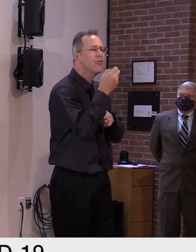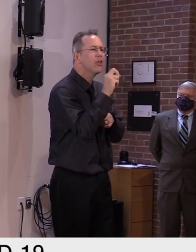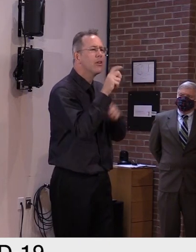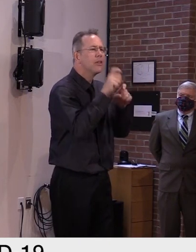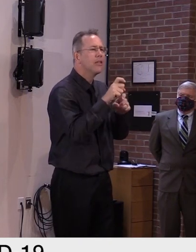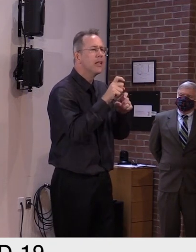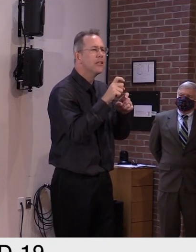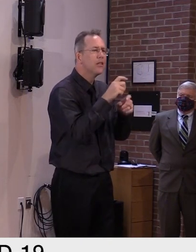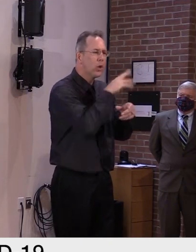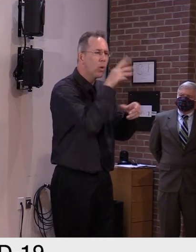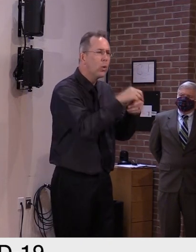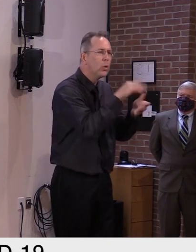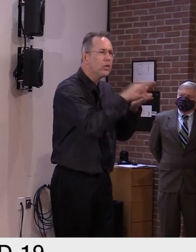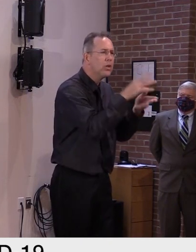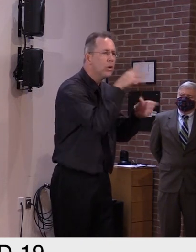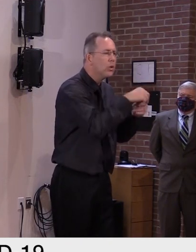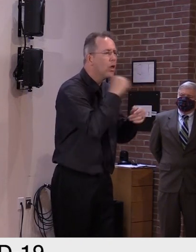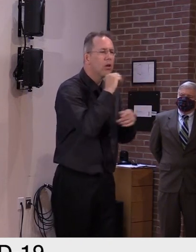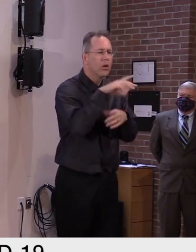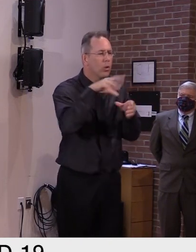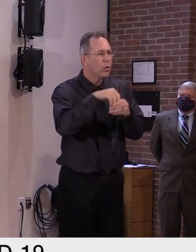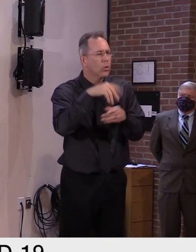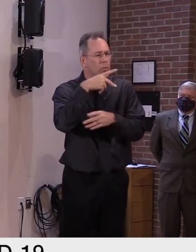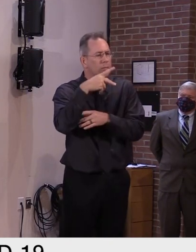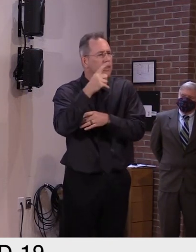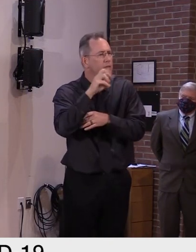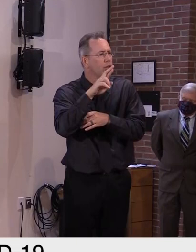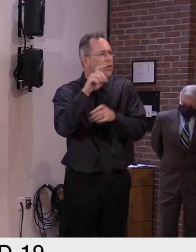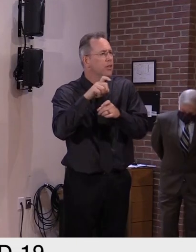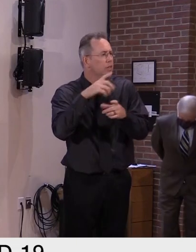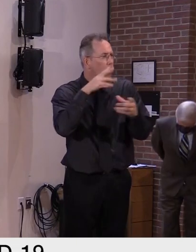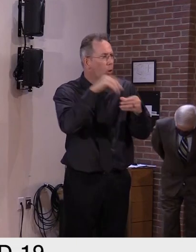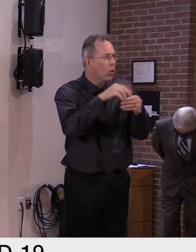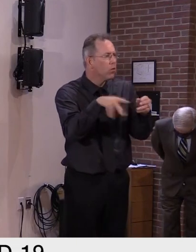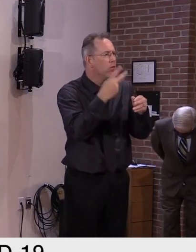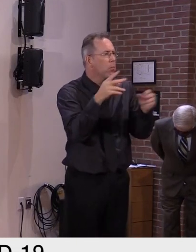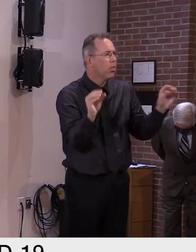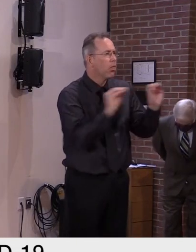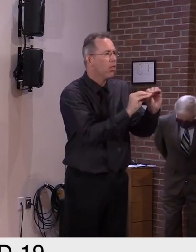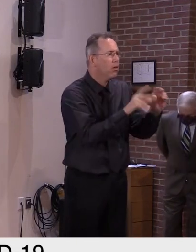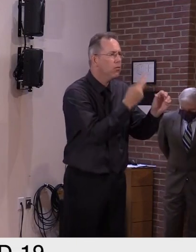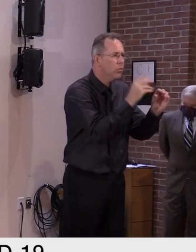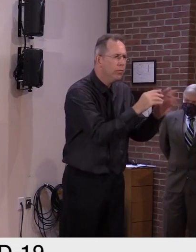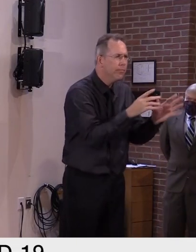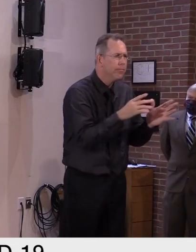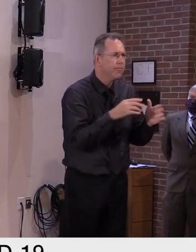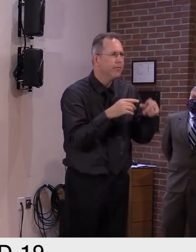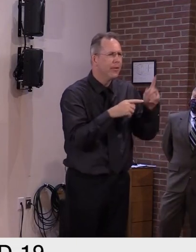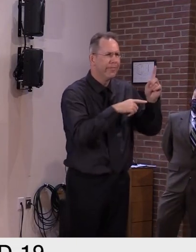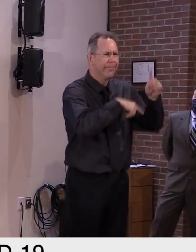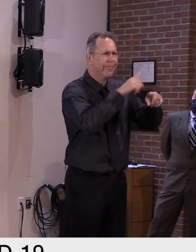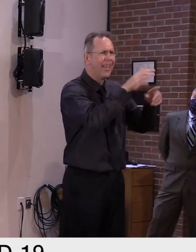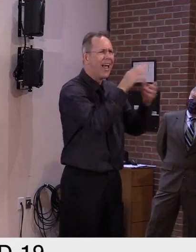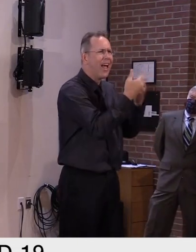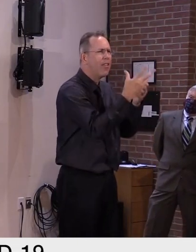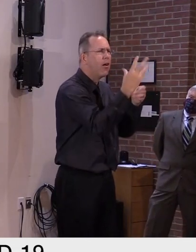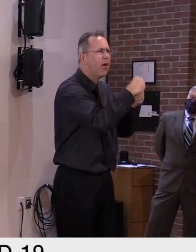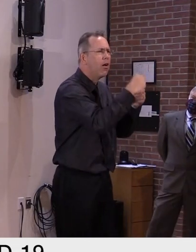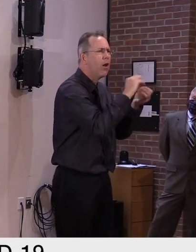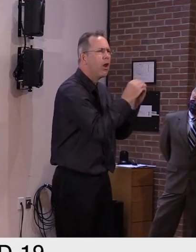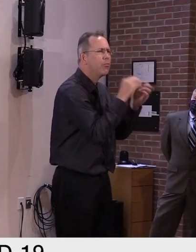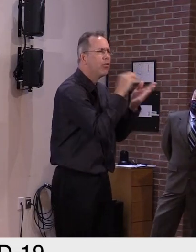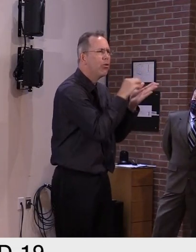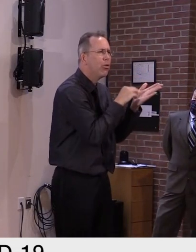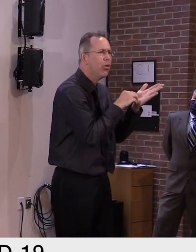by individuals, some do it by specimens. So there's a lot of different ways to calculate it. The CDC is the source that we've been using for tests